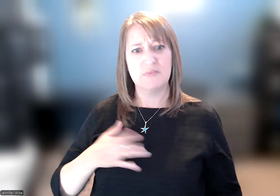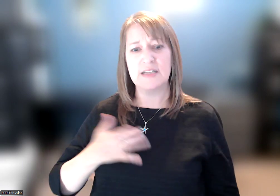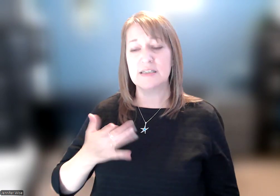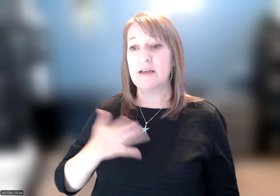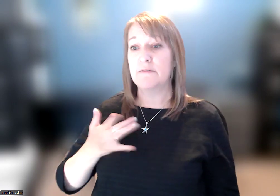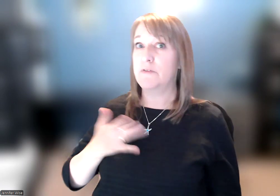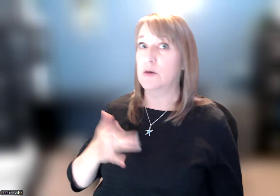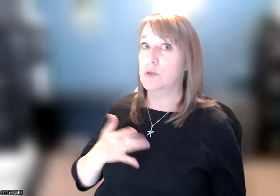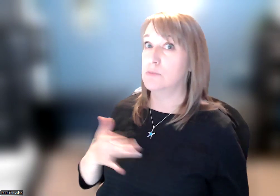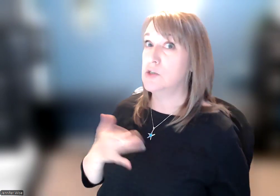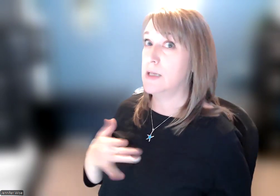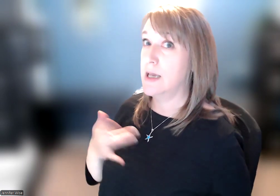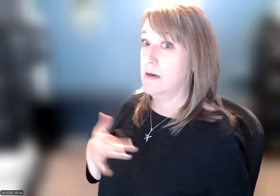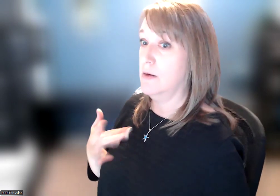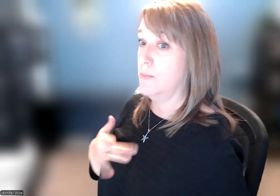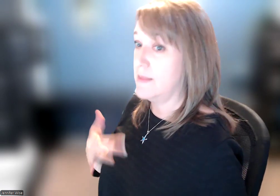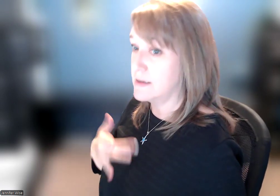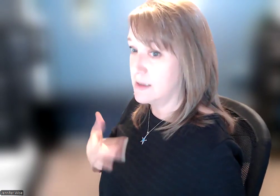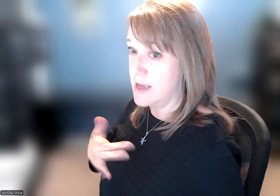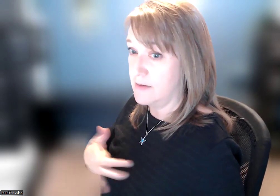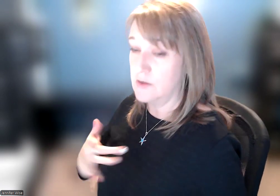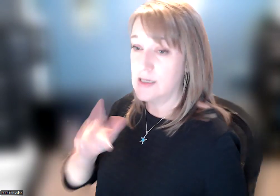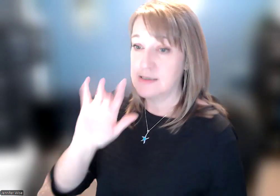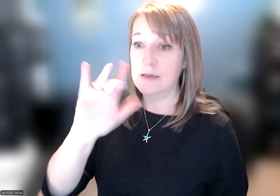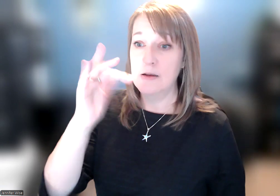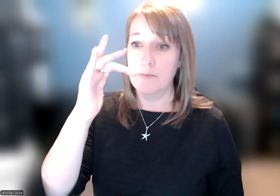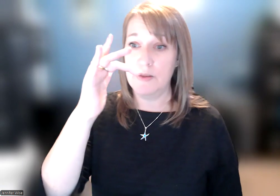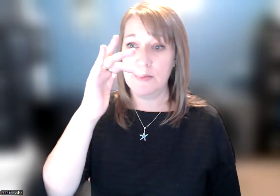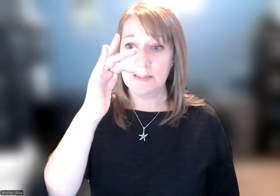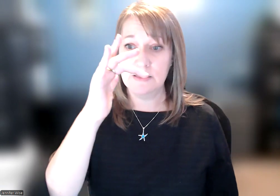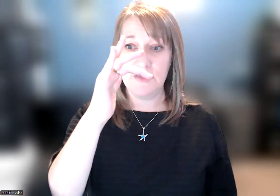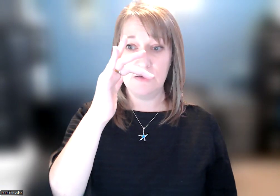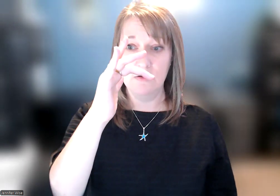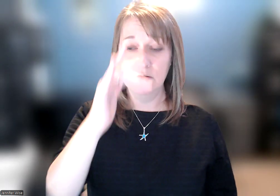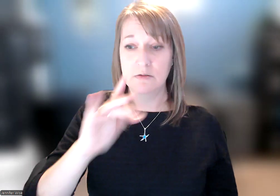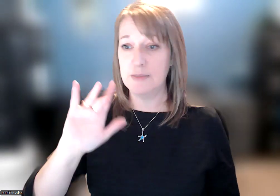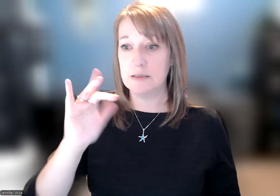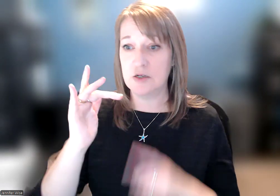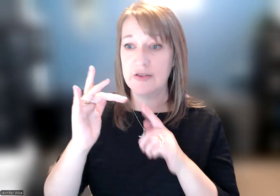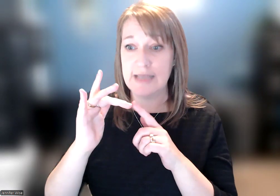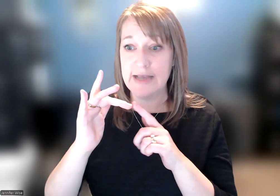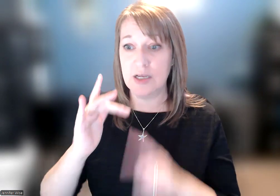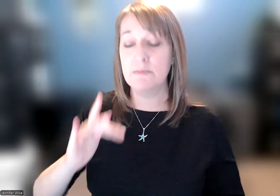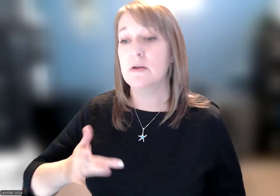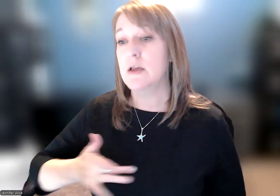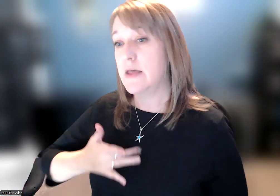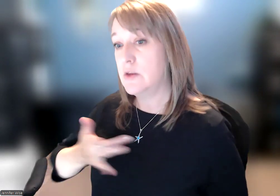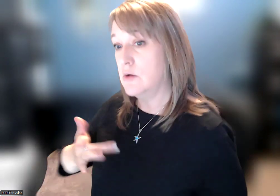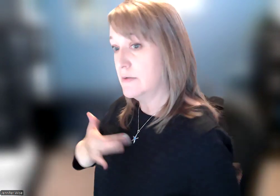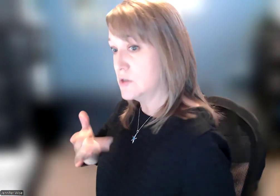That's the sign for feel, which I'm jumping ahead a little bit. That's at the end of your list. But this is feel. I mean, sorry, that's the hand shape. And then you kind of just